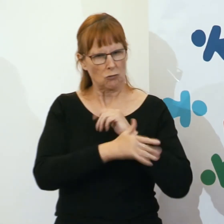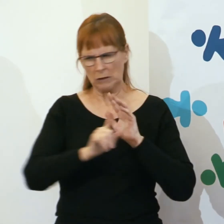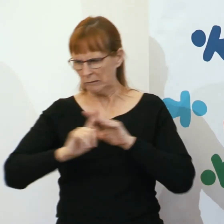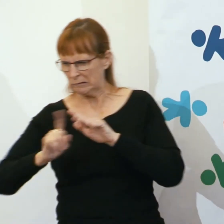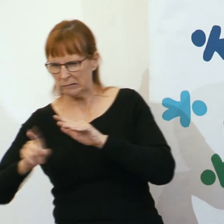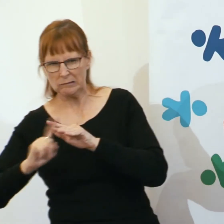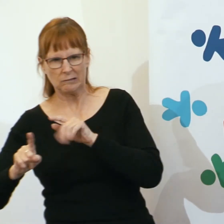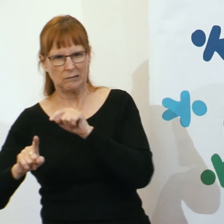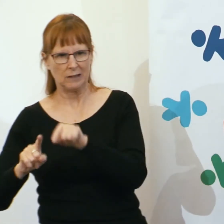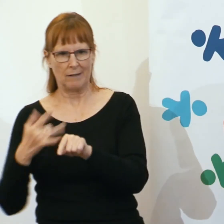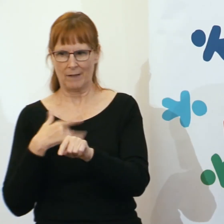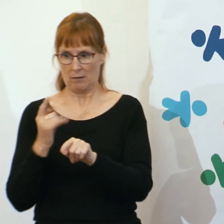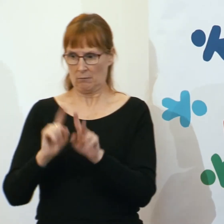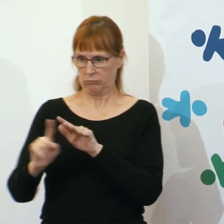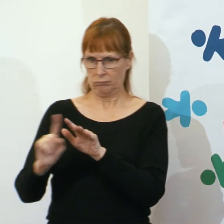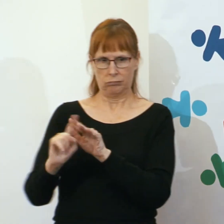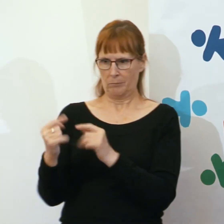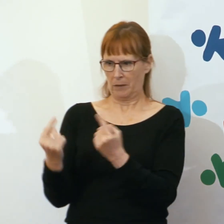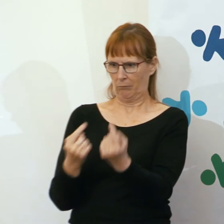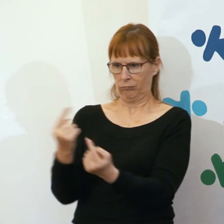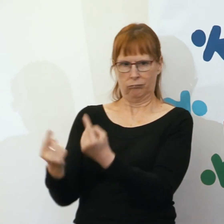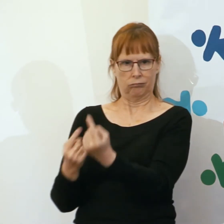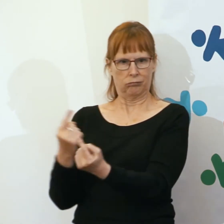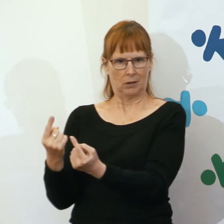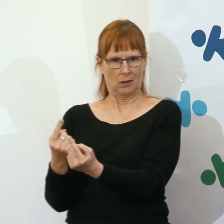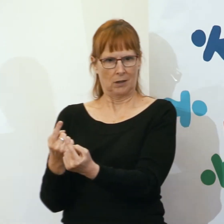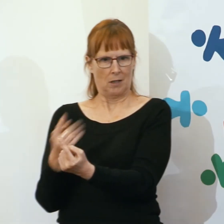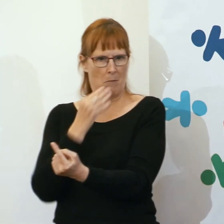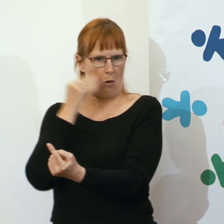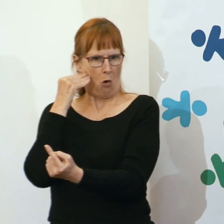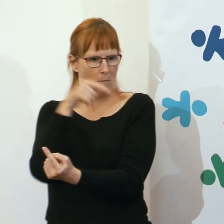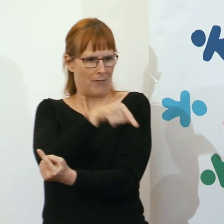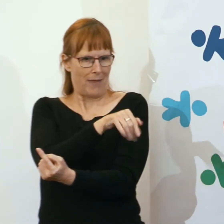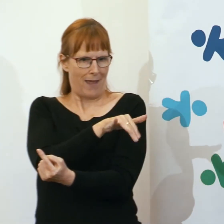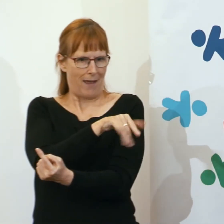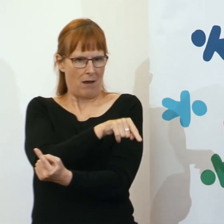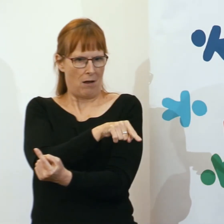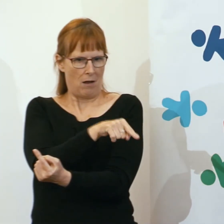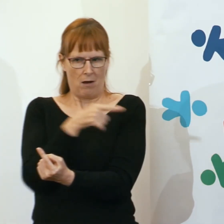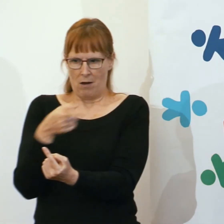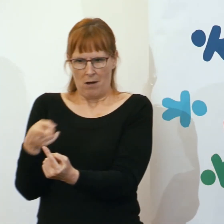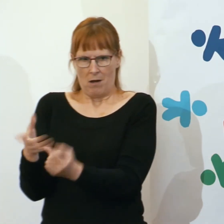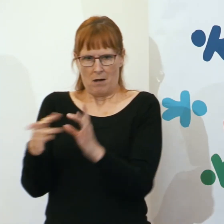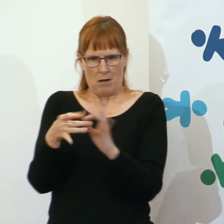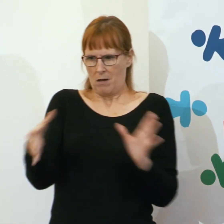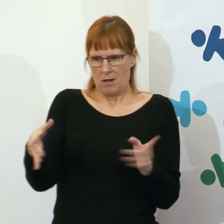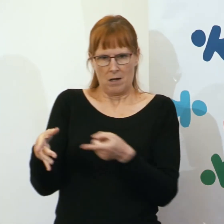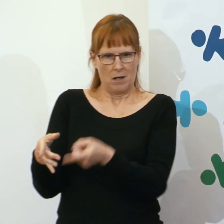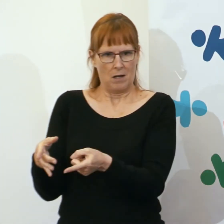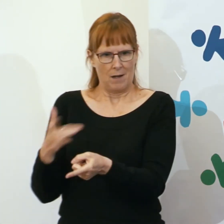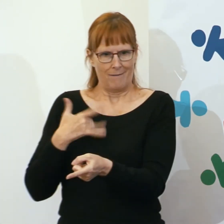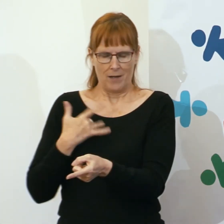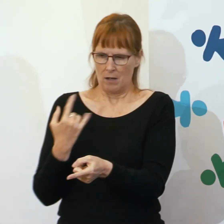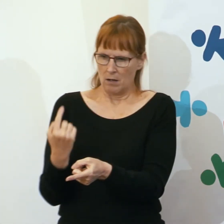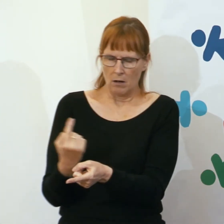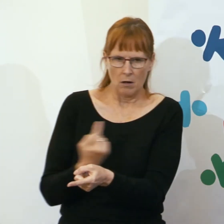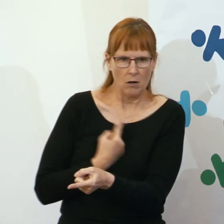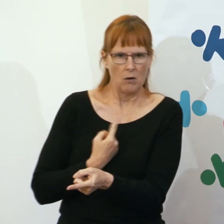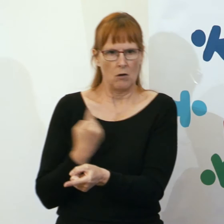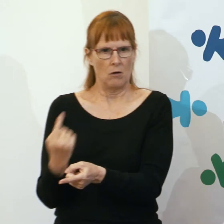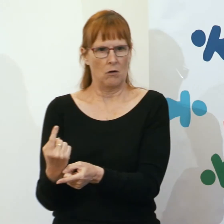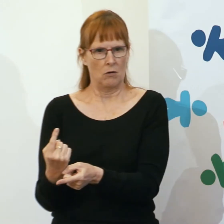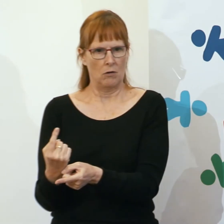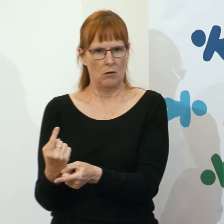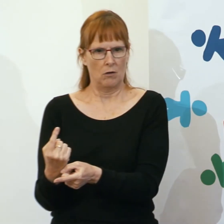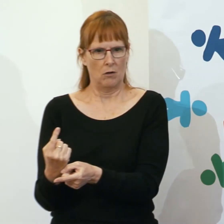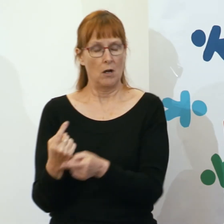the fact that social isolation is at the core of the conflict driving it. There's a brilliant